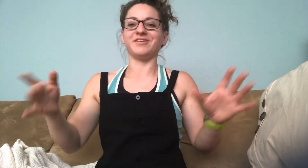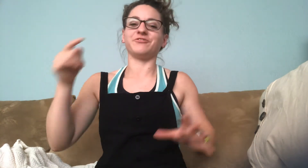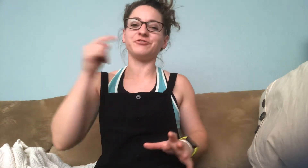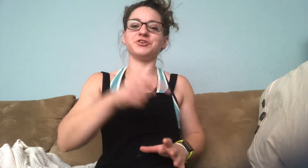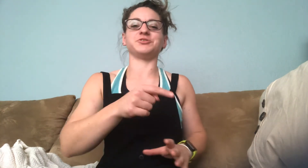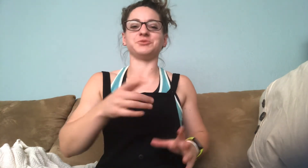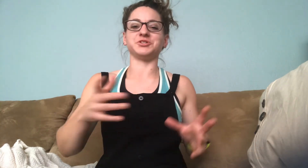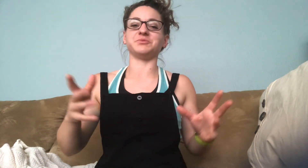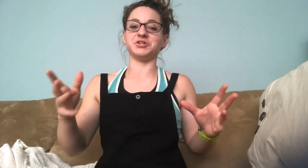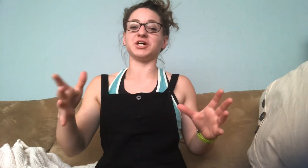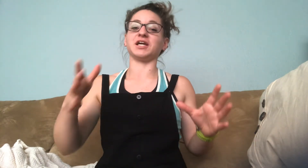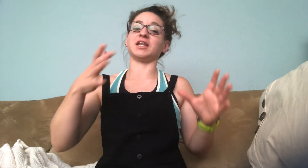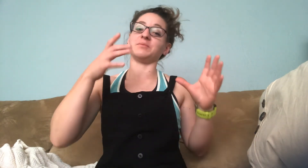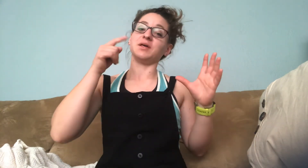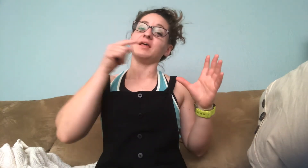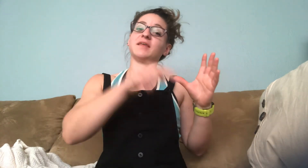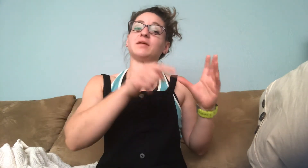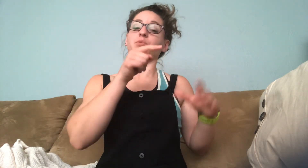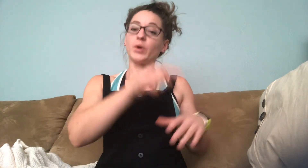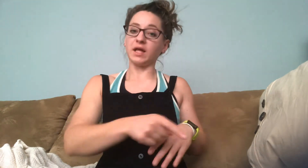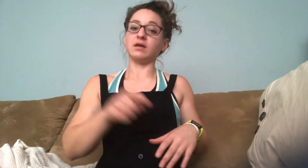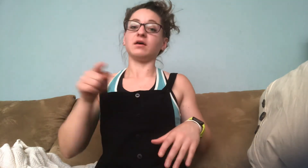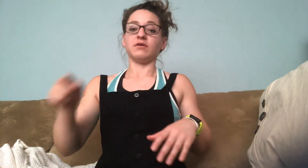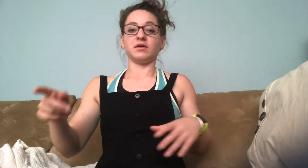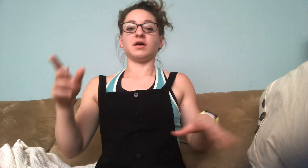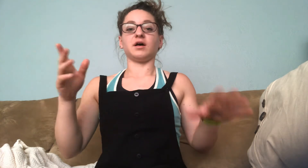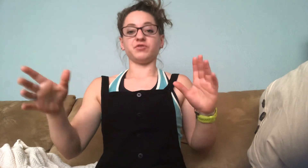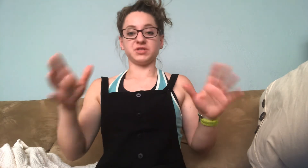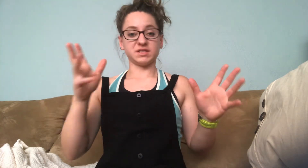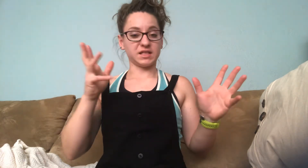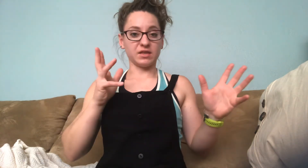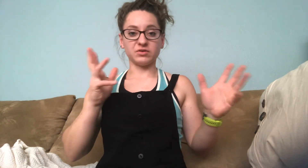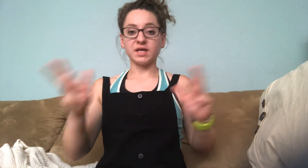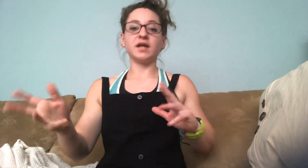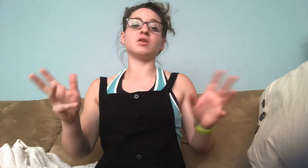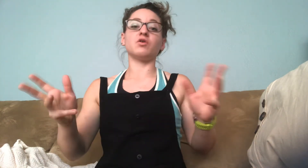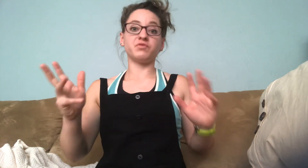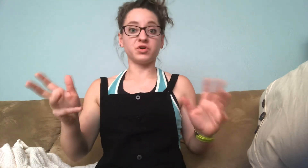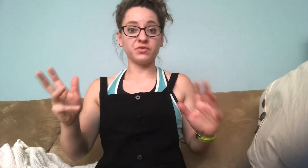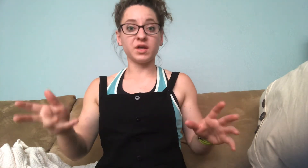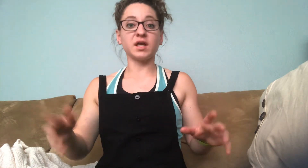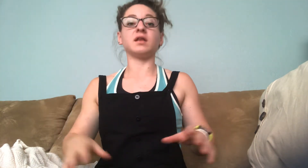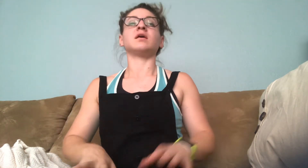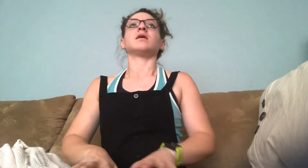refer to a person when you're talking to them, that pointing versus saying their title over and over